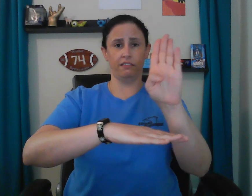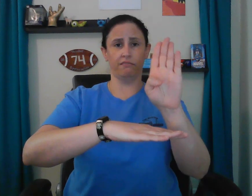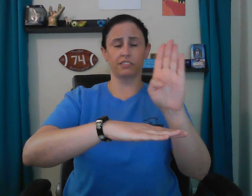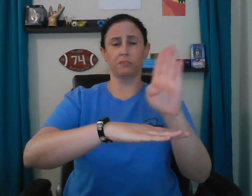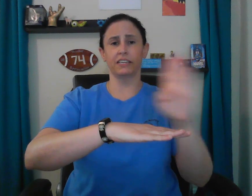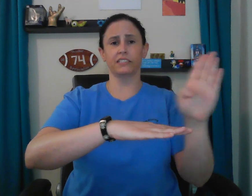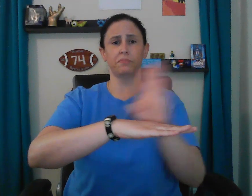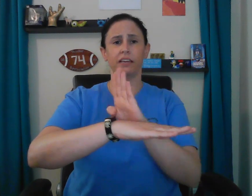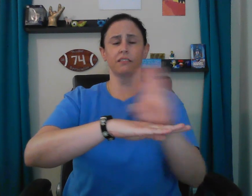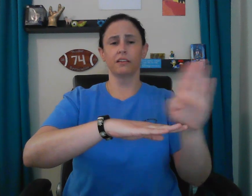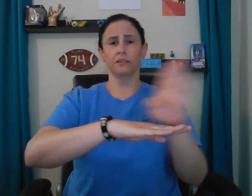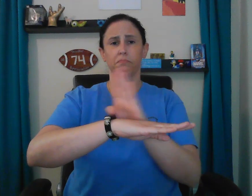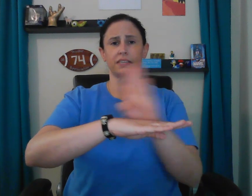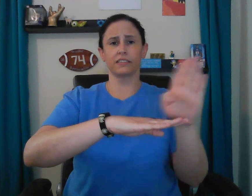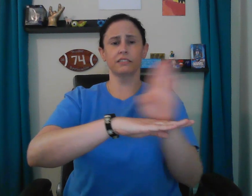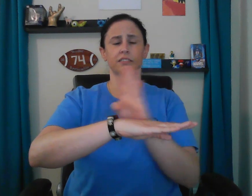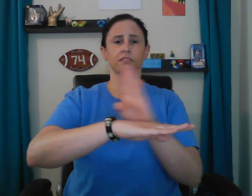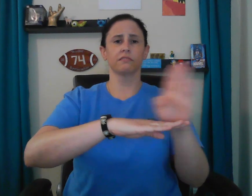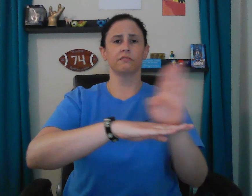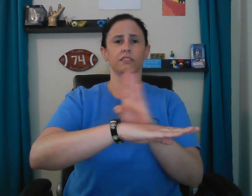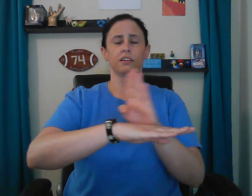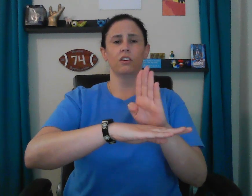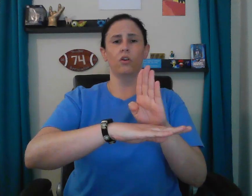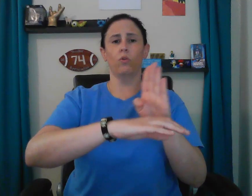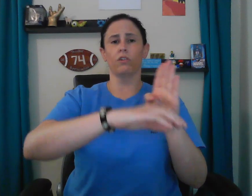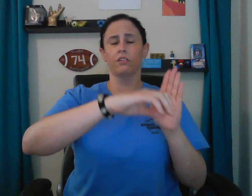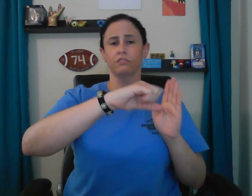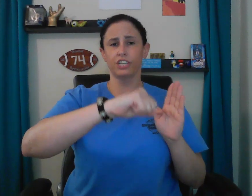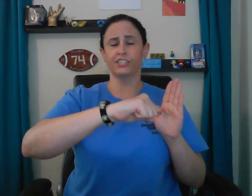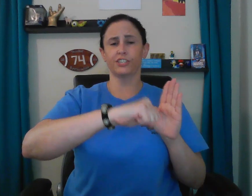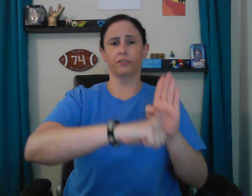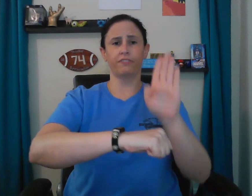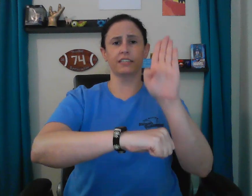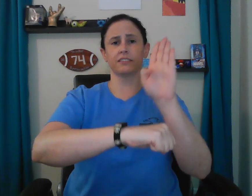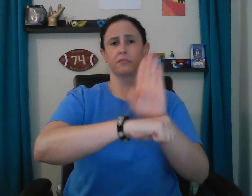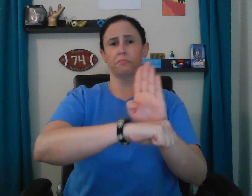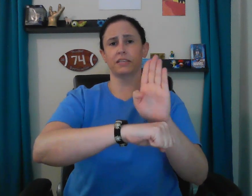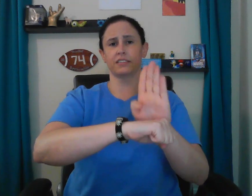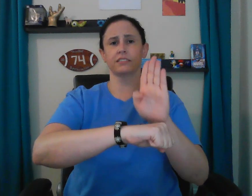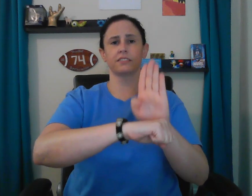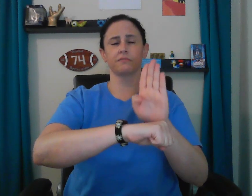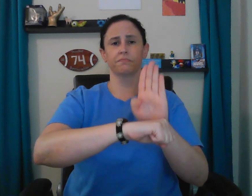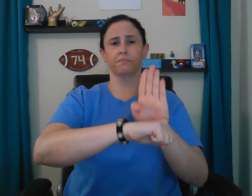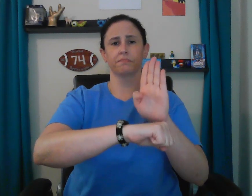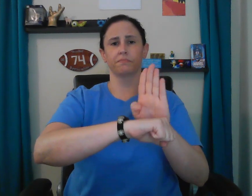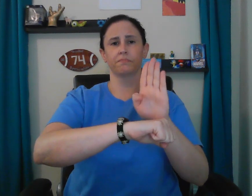and dominant is a B, business, or change it to a fist, business.